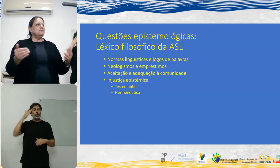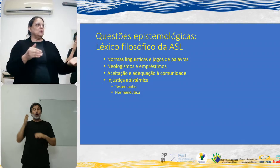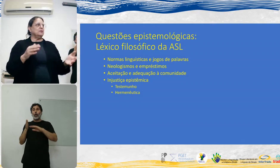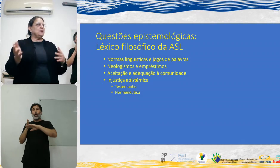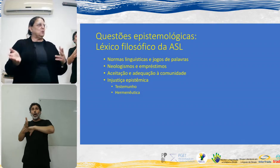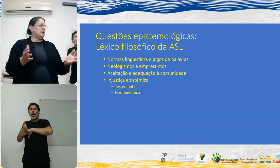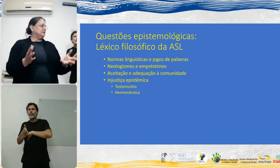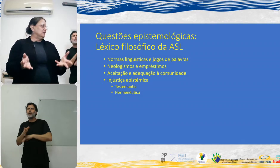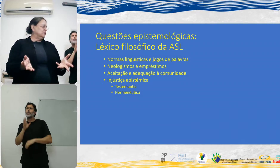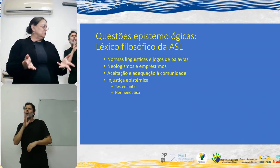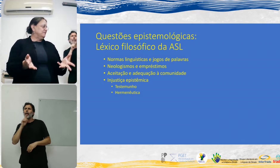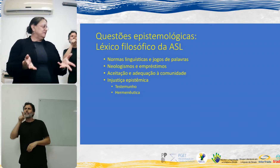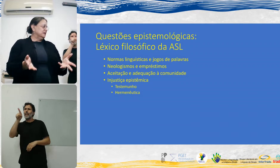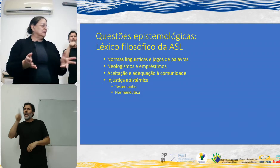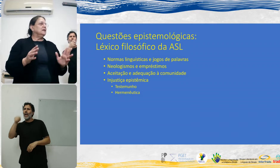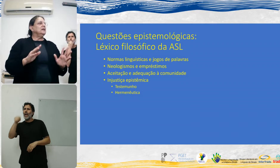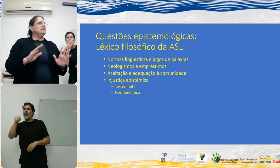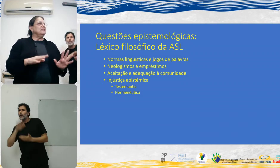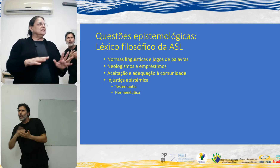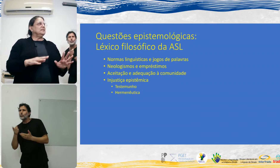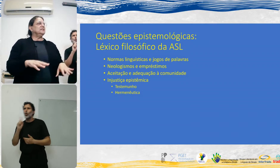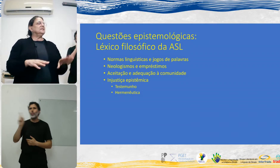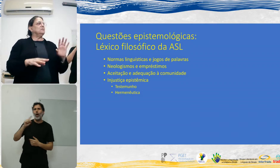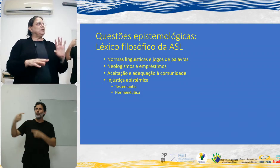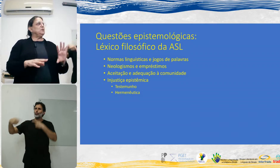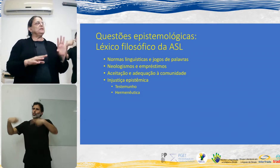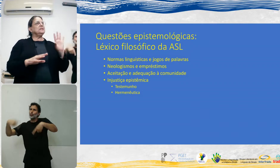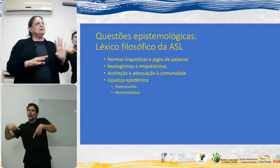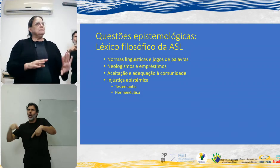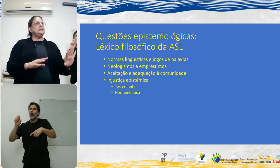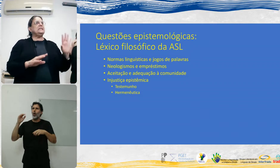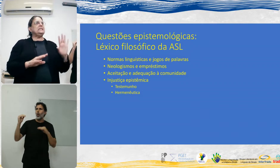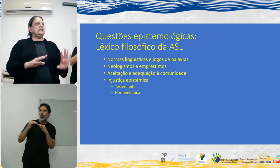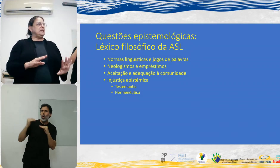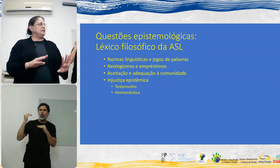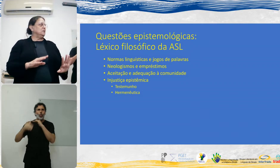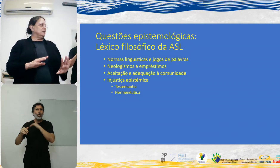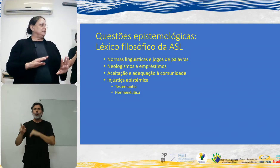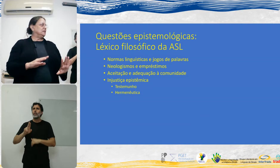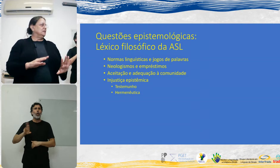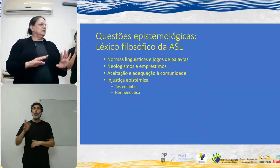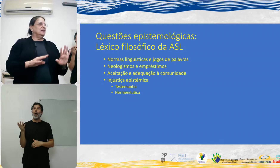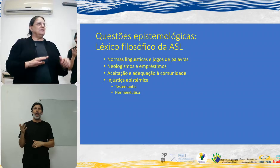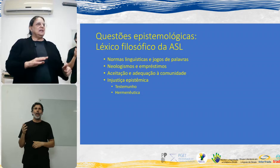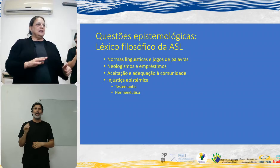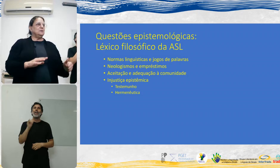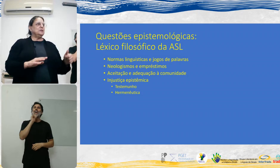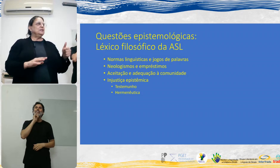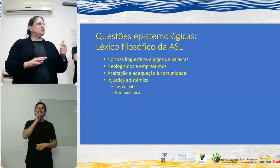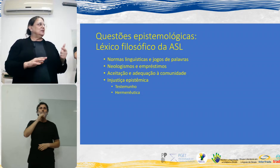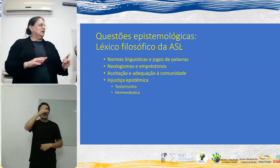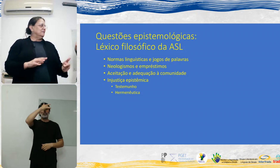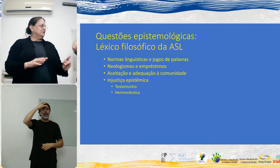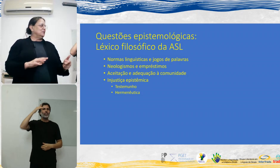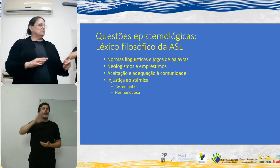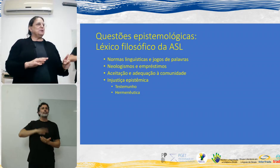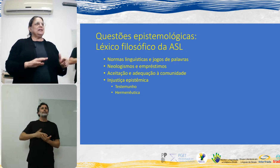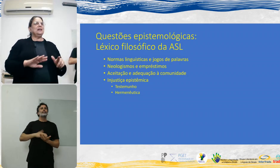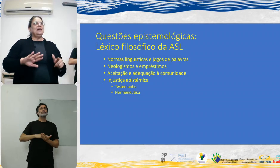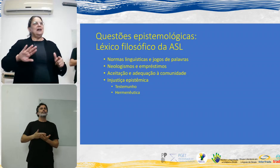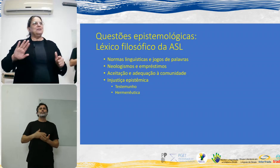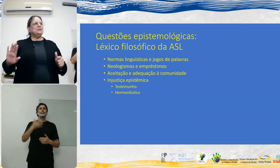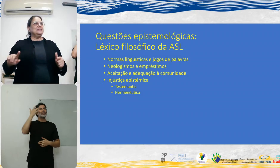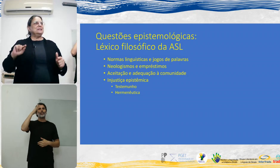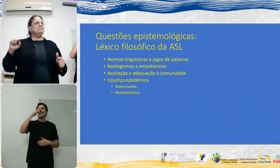back and forth about why it's not a good fit. This is someone who is completely ignorant of the language, of